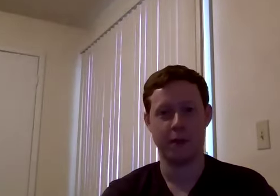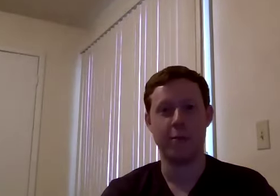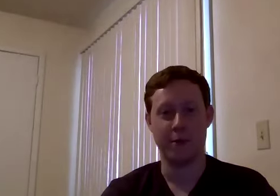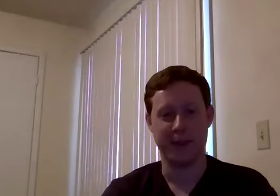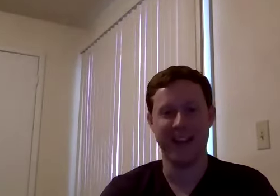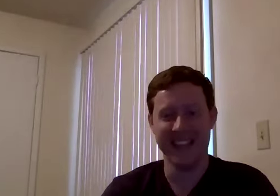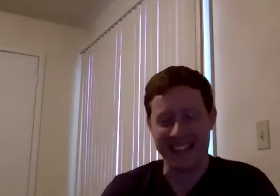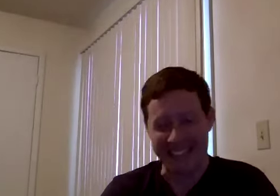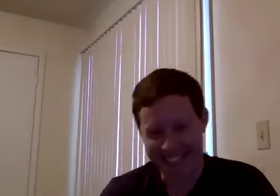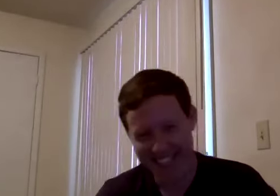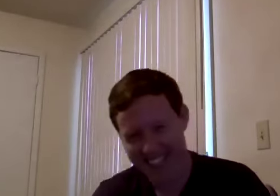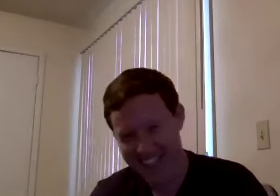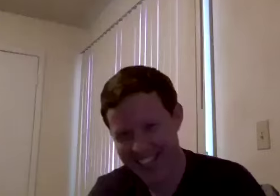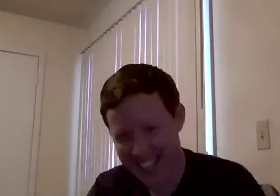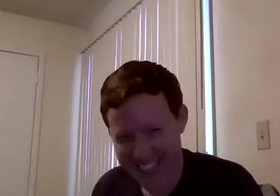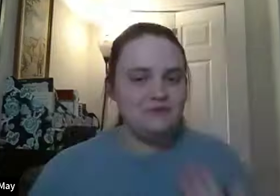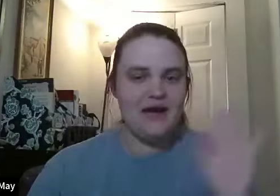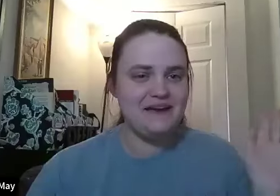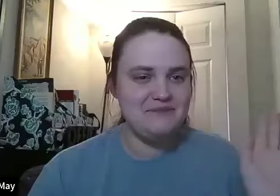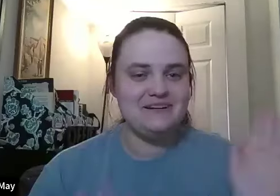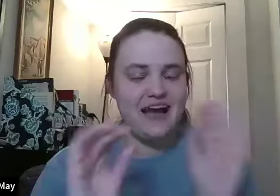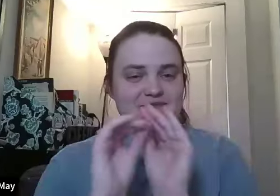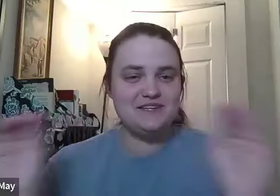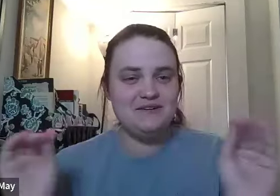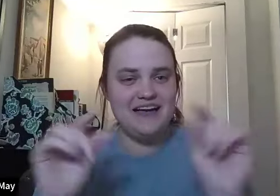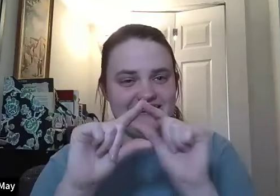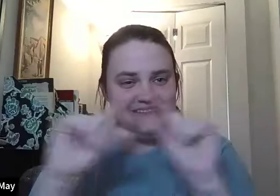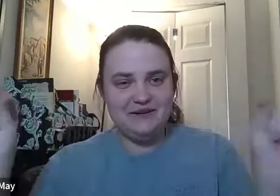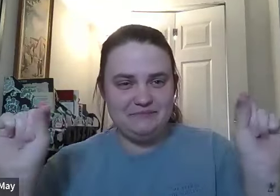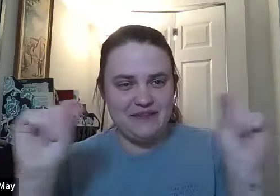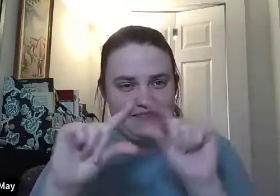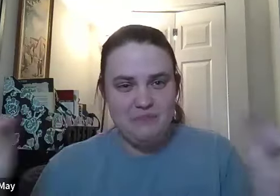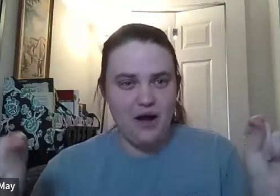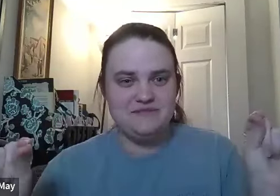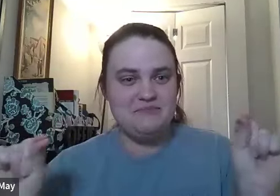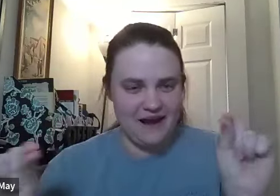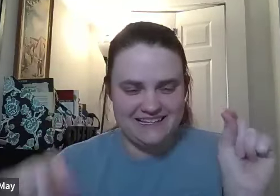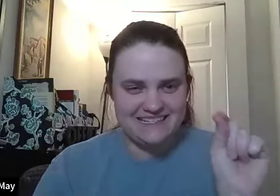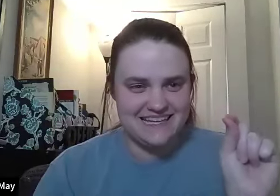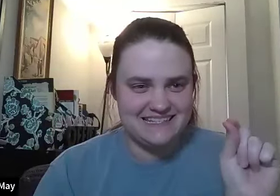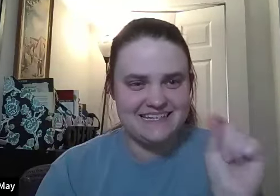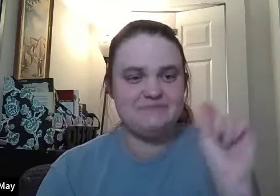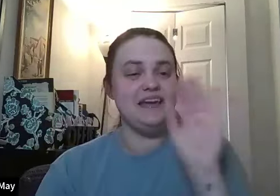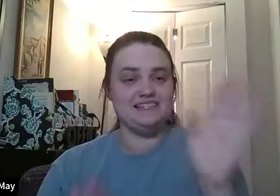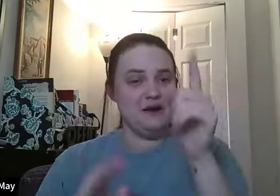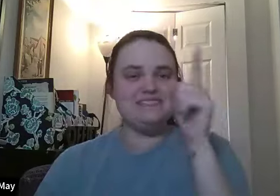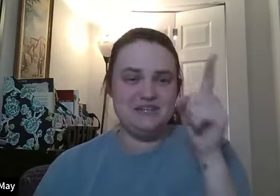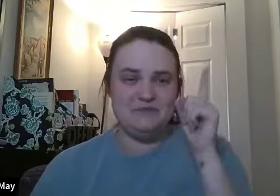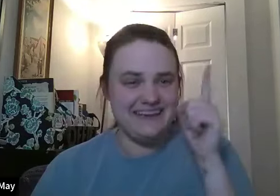You're muted. I don't know how I got muted. I'm so glad that a little like thing pops up right as it says it. But yes, no, I was saying you're picking